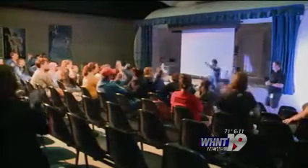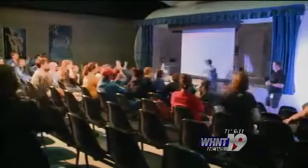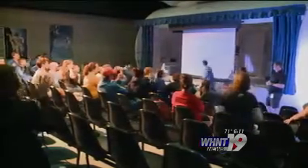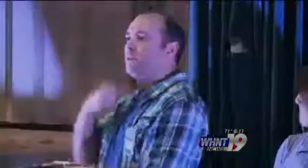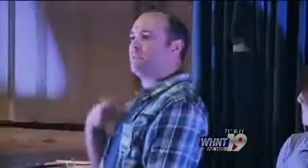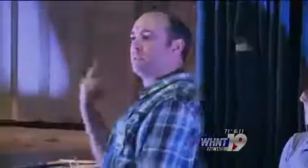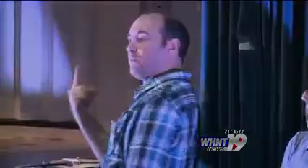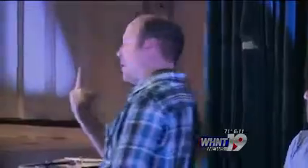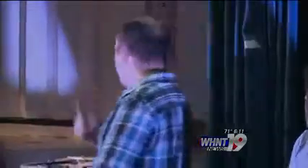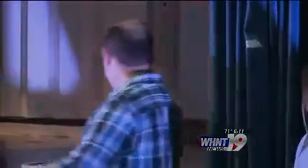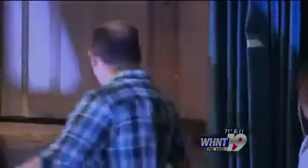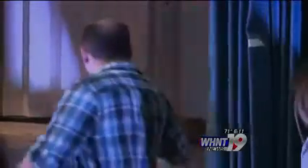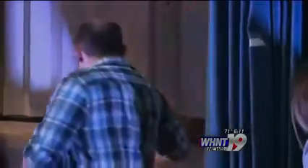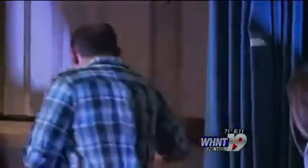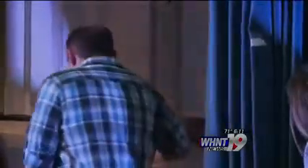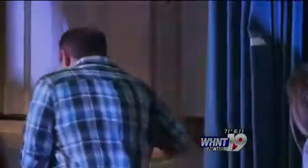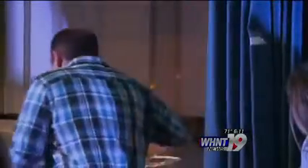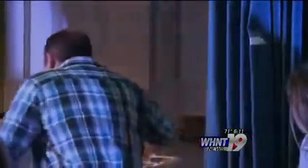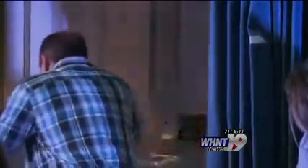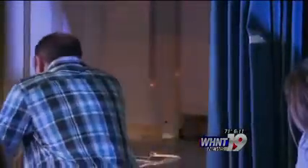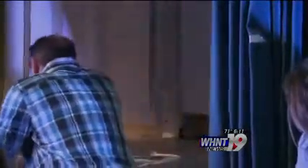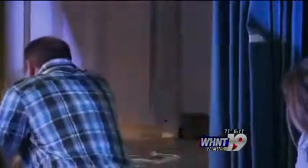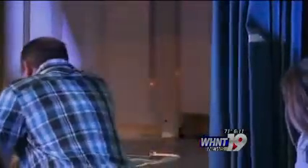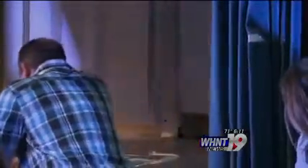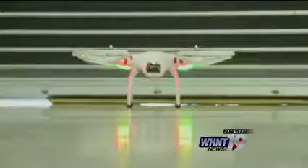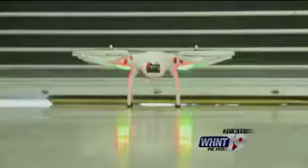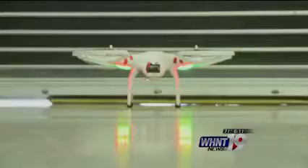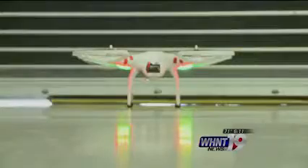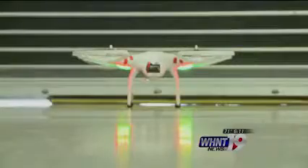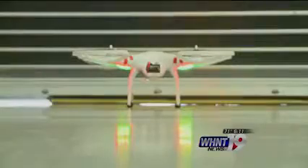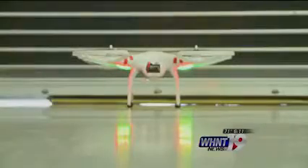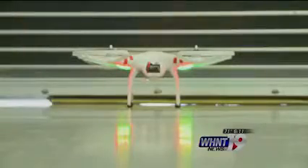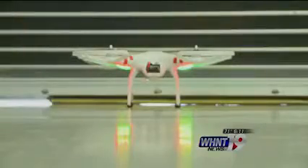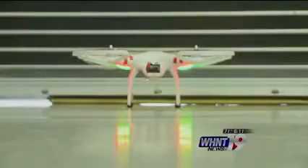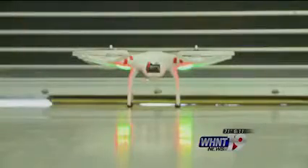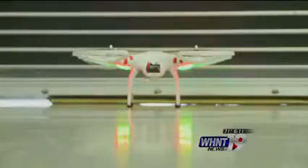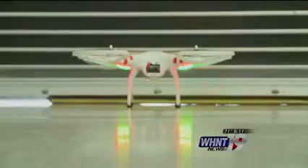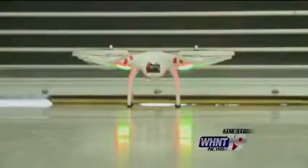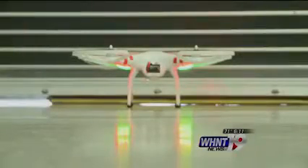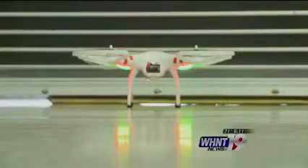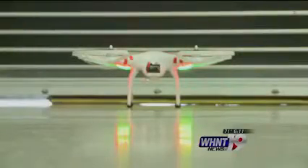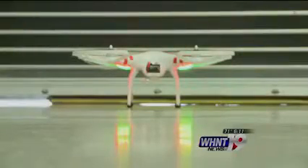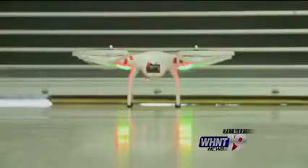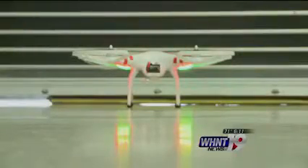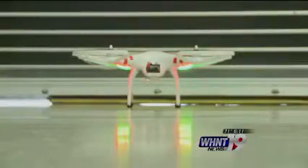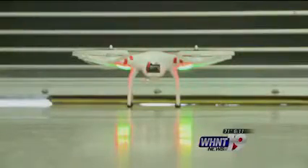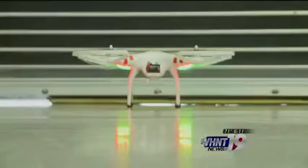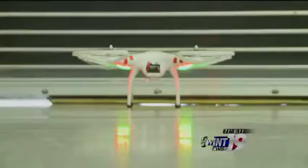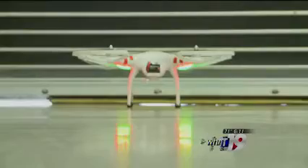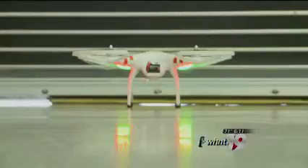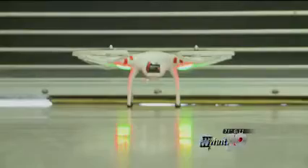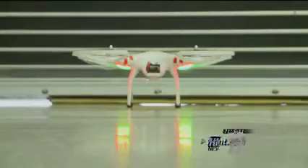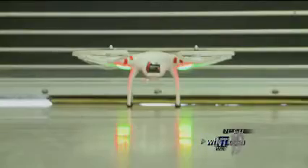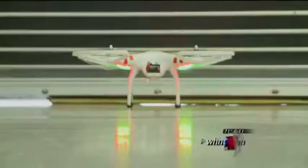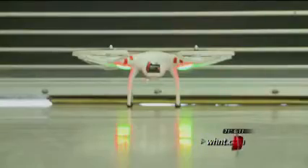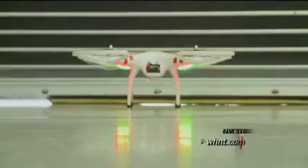too. Stephen spoke to the campers about drones. His engineering background led him to personalize his drone. Because I'm deaf,